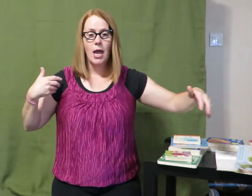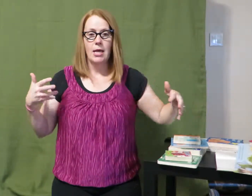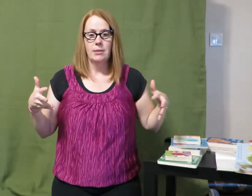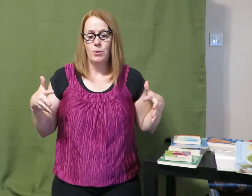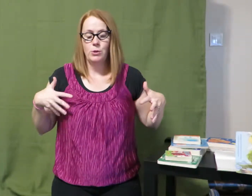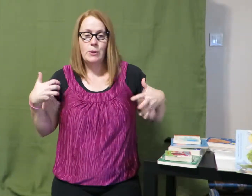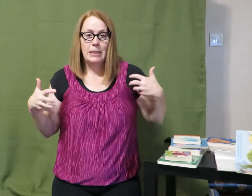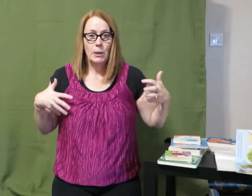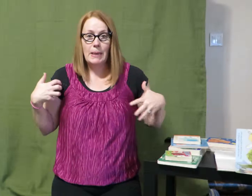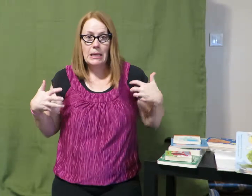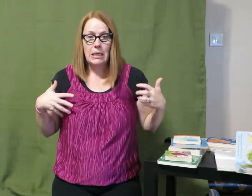as opposed to a little monkey.